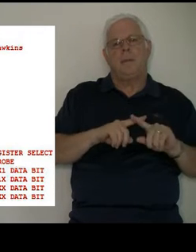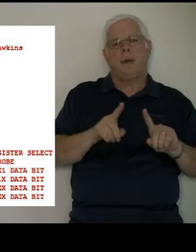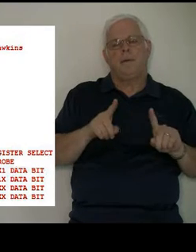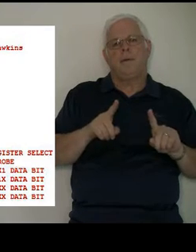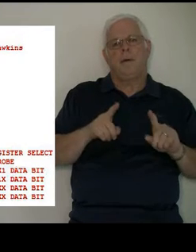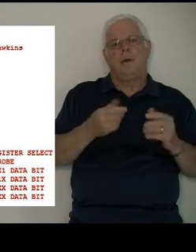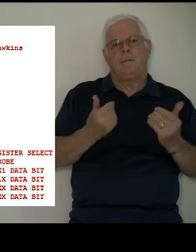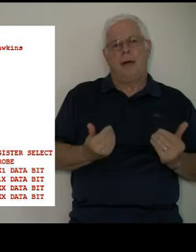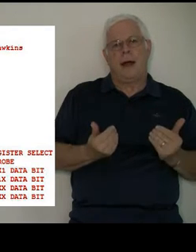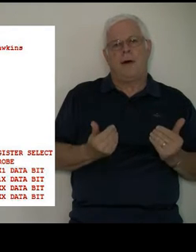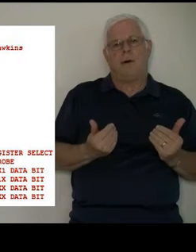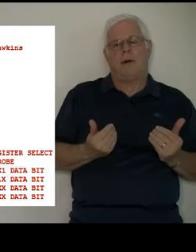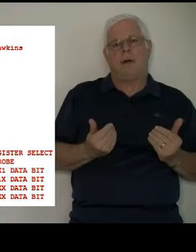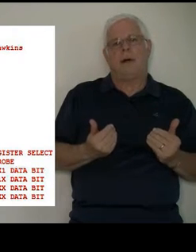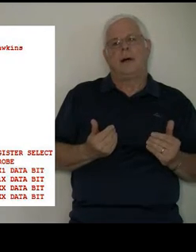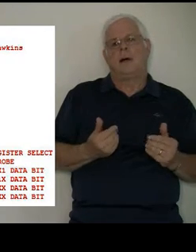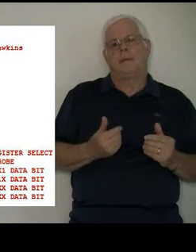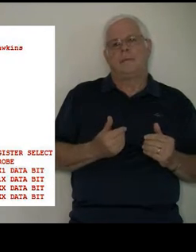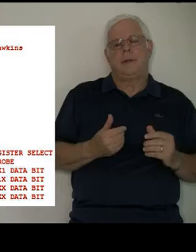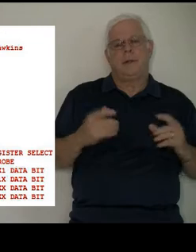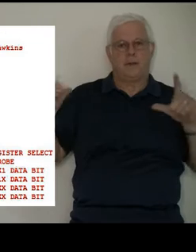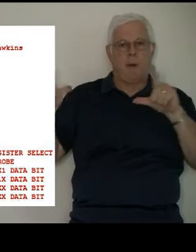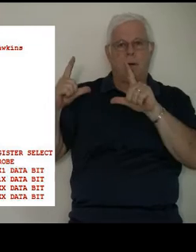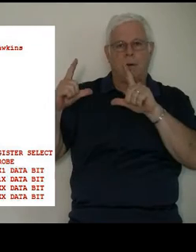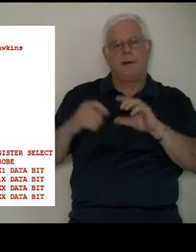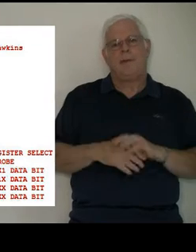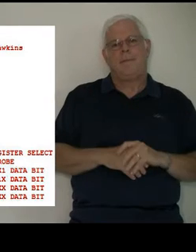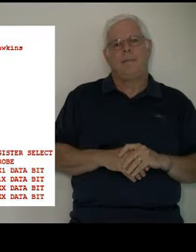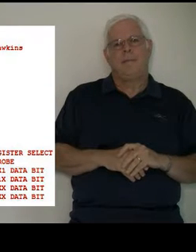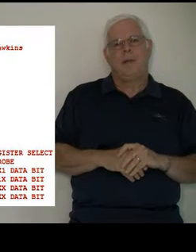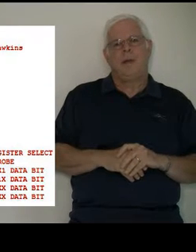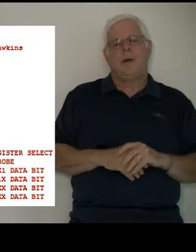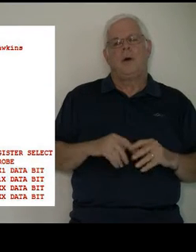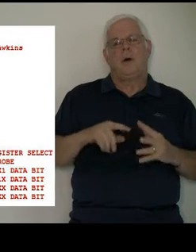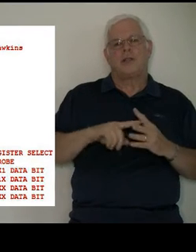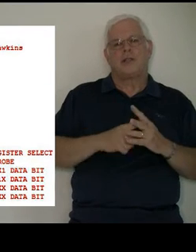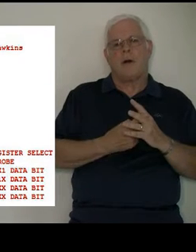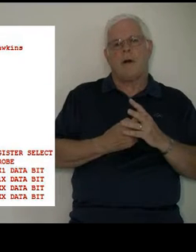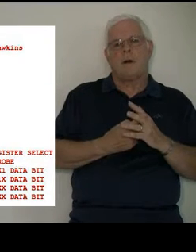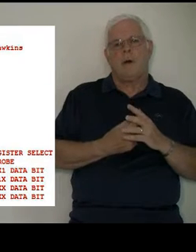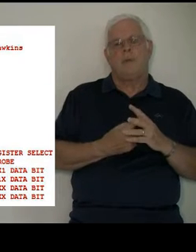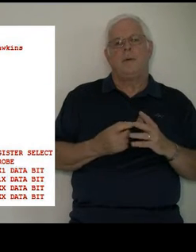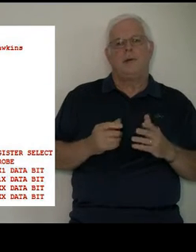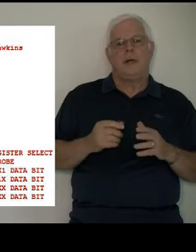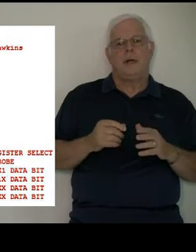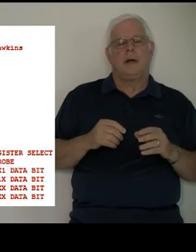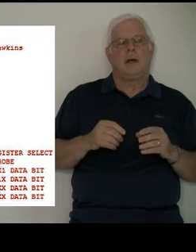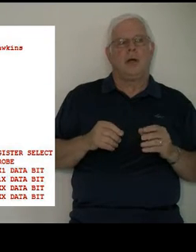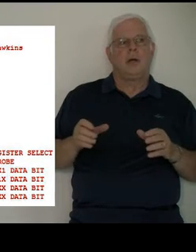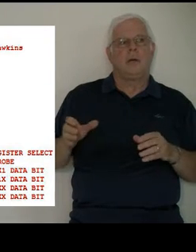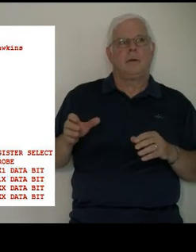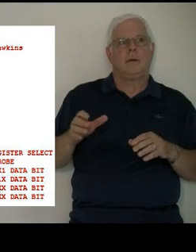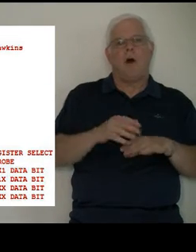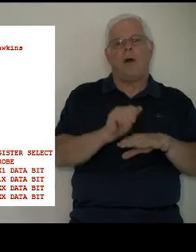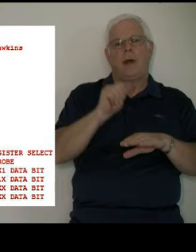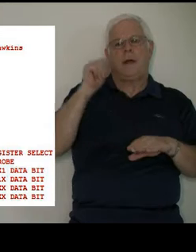but for now, they're small. We're going to start with the calling